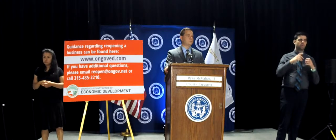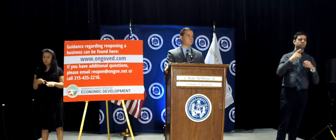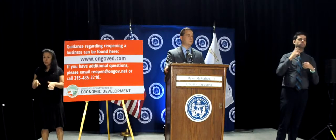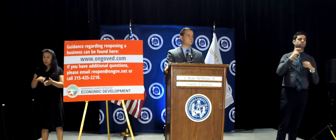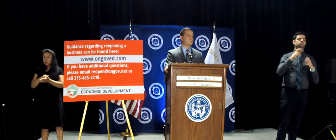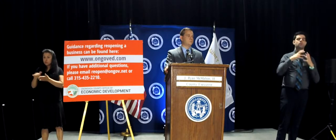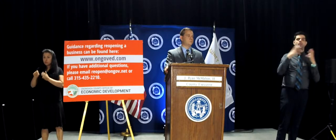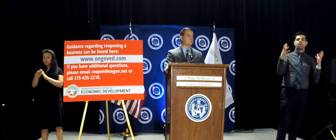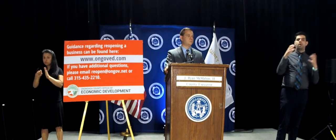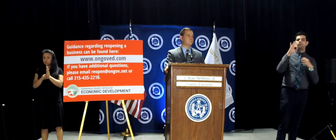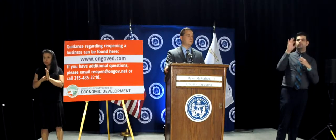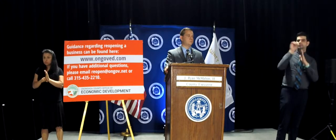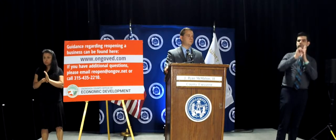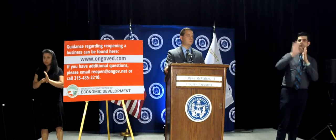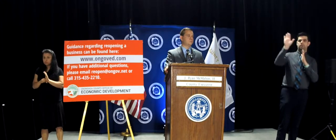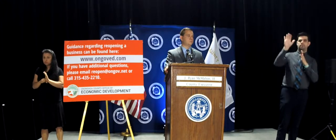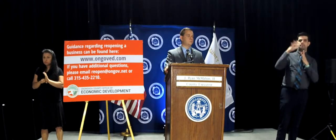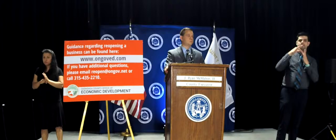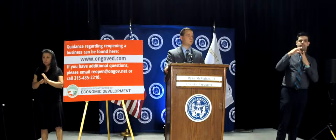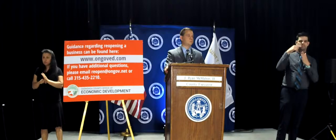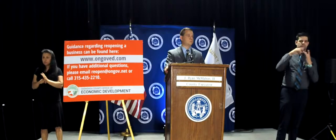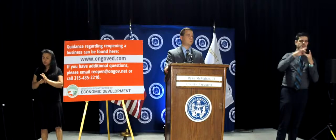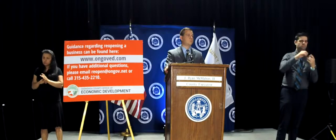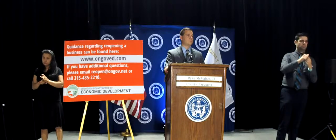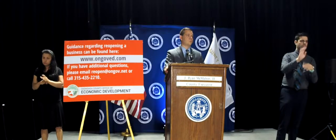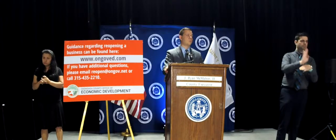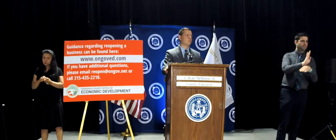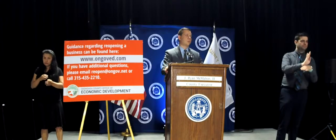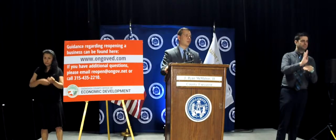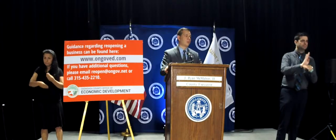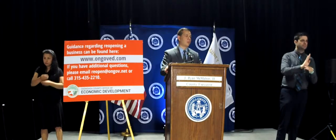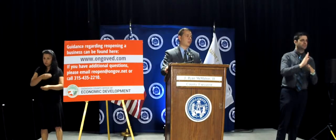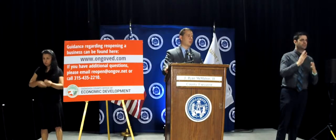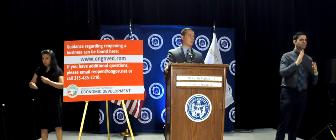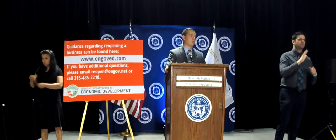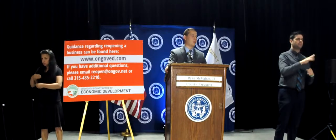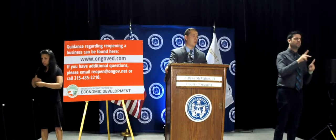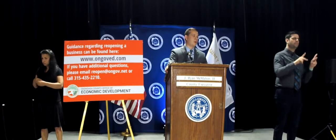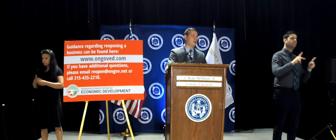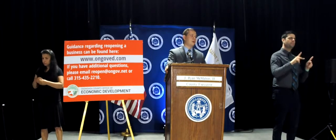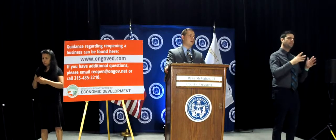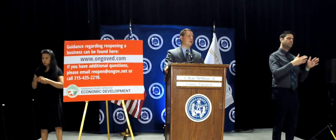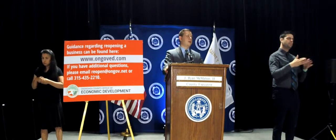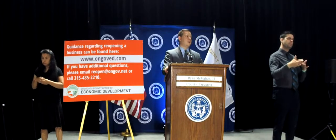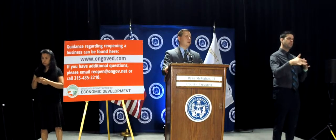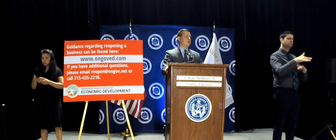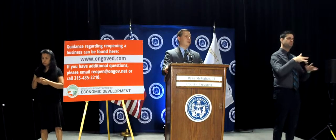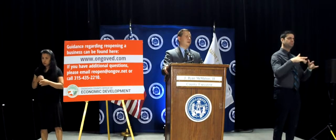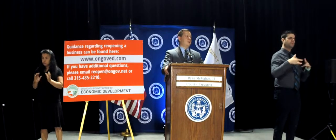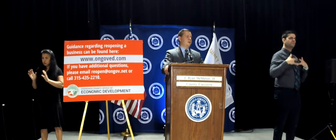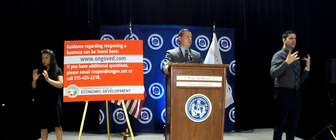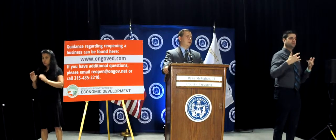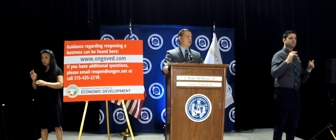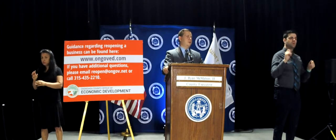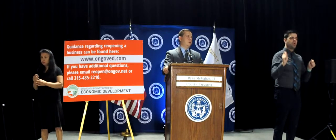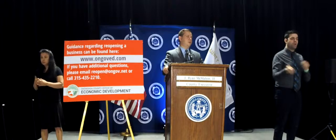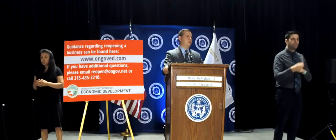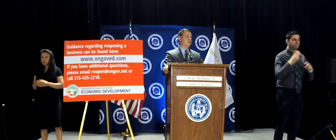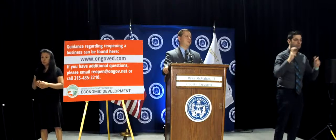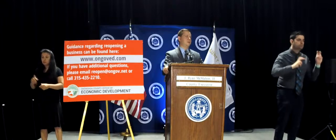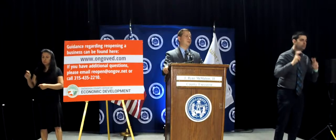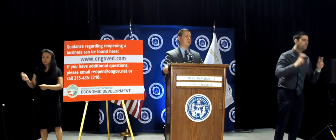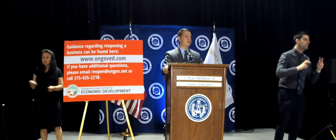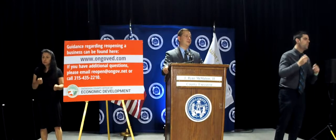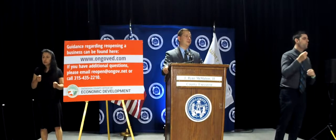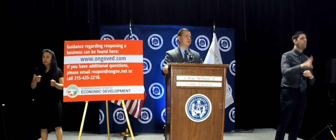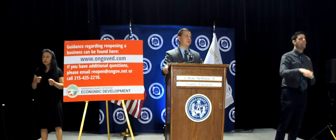but what about people who are just planning social events? What do you say to people who want to have a golf tournament this summer or a road